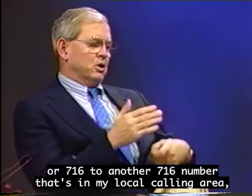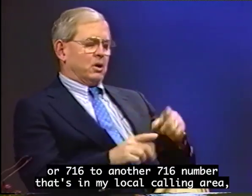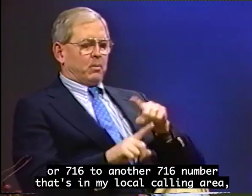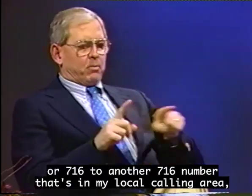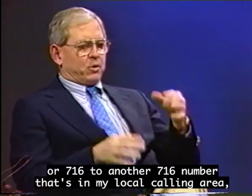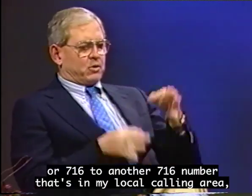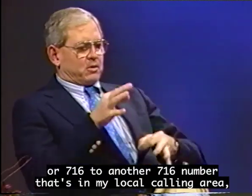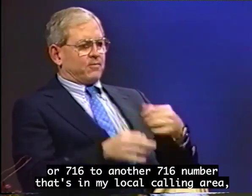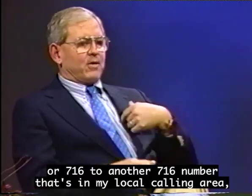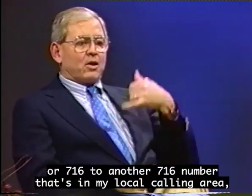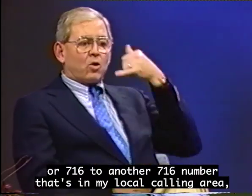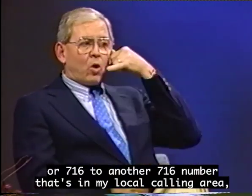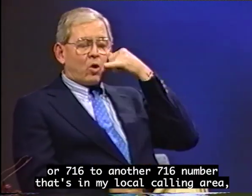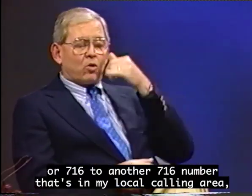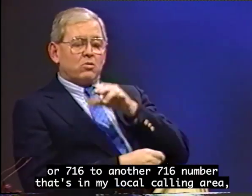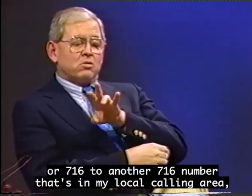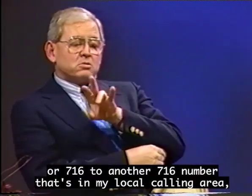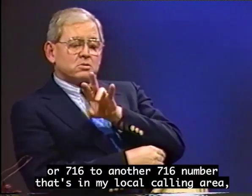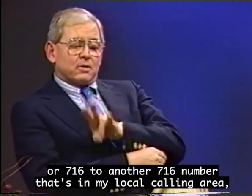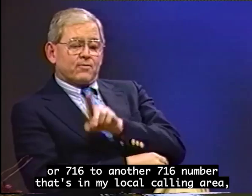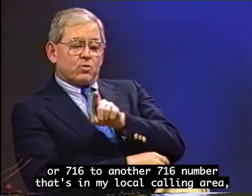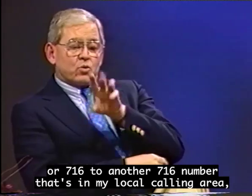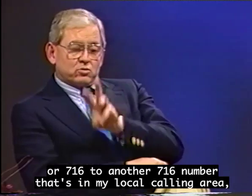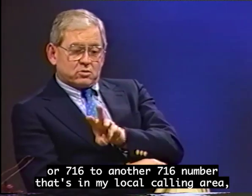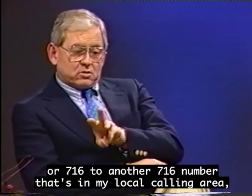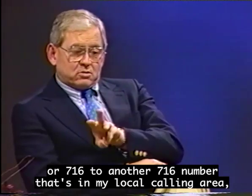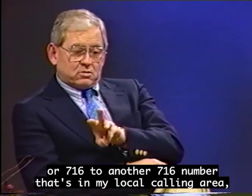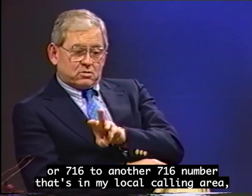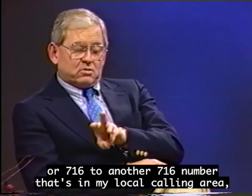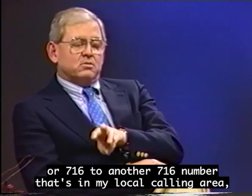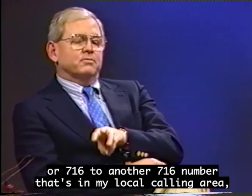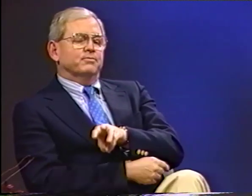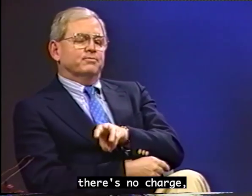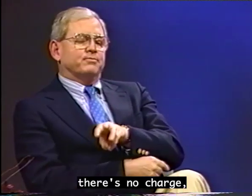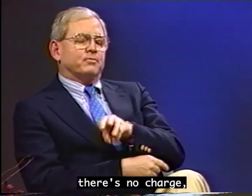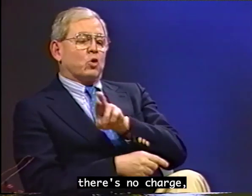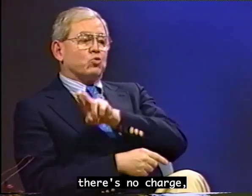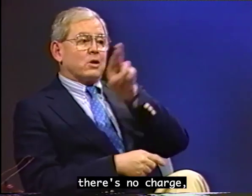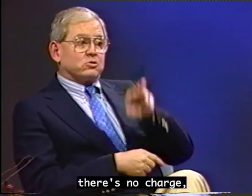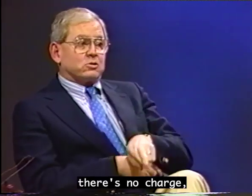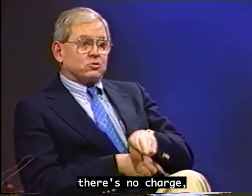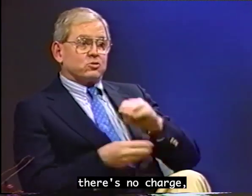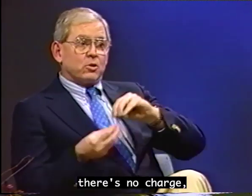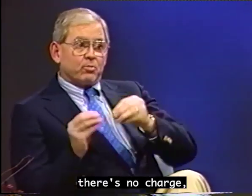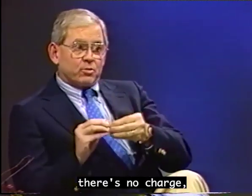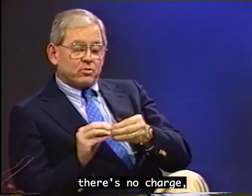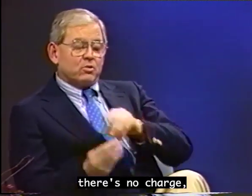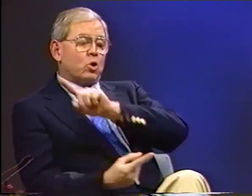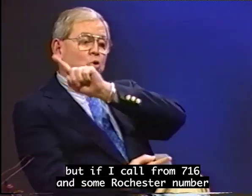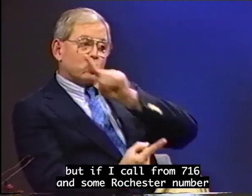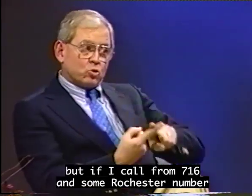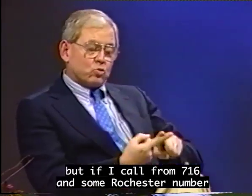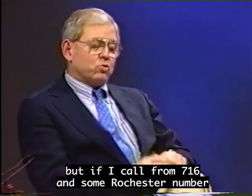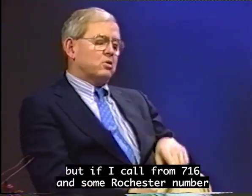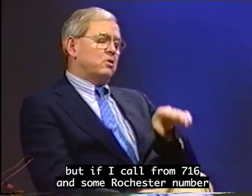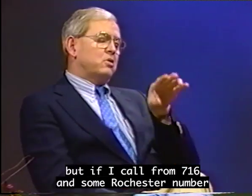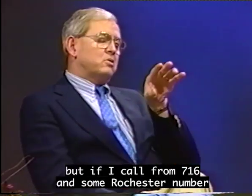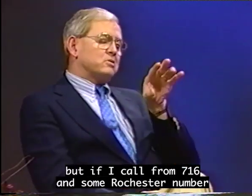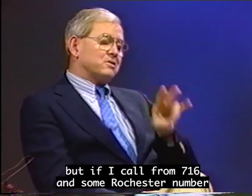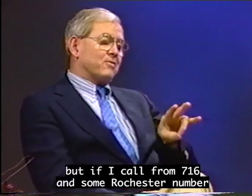or 716 to another 716 number that's in my local calling area, there's no charge. But if I call from